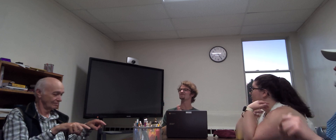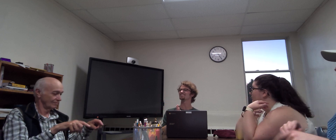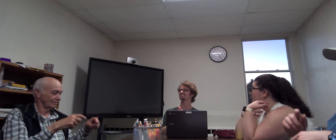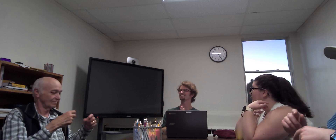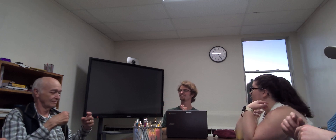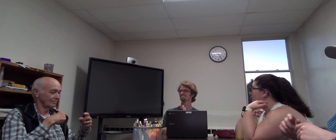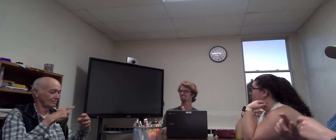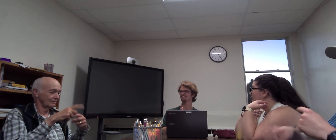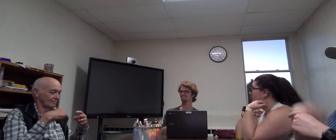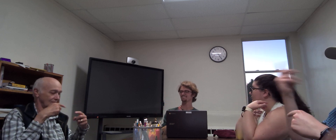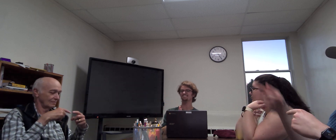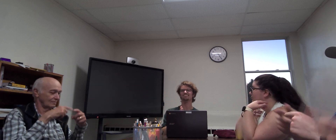Wow.